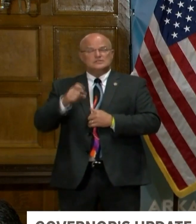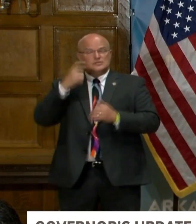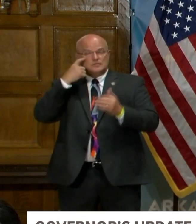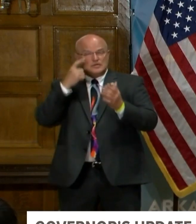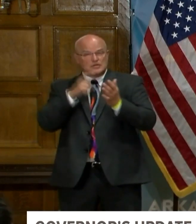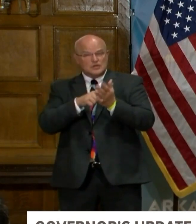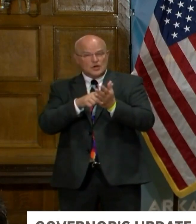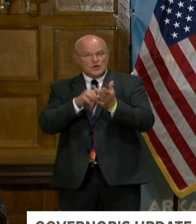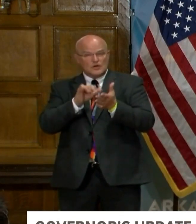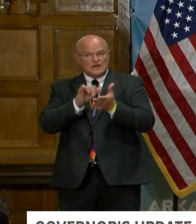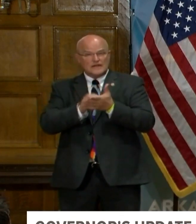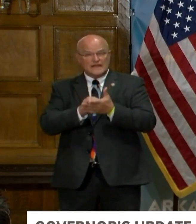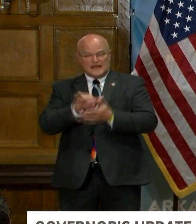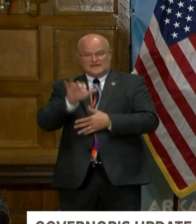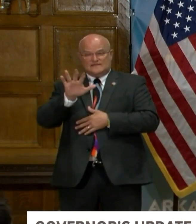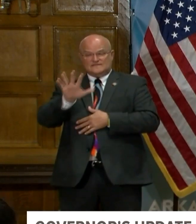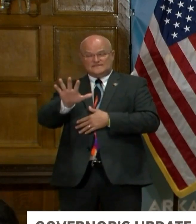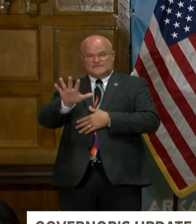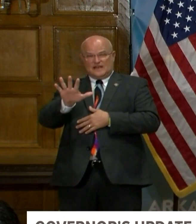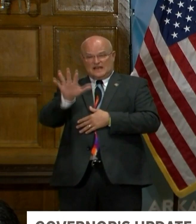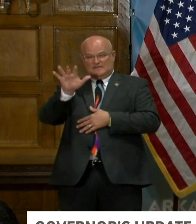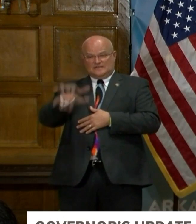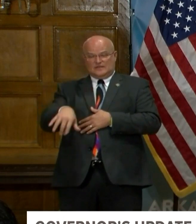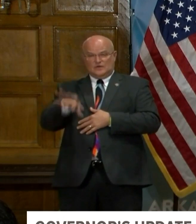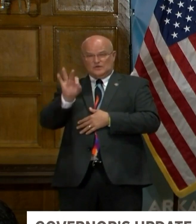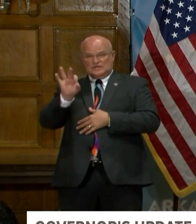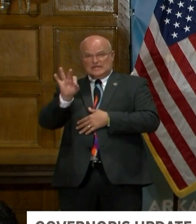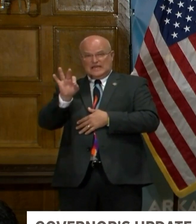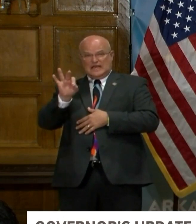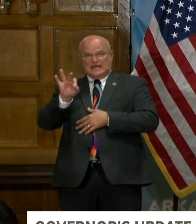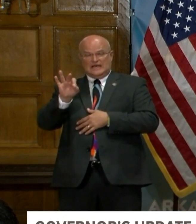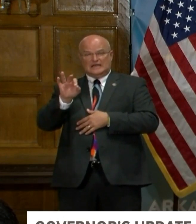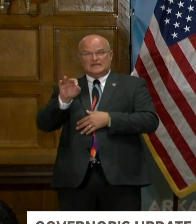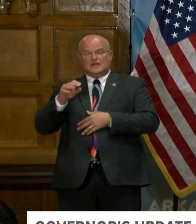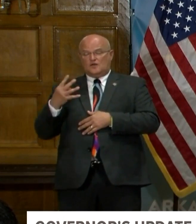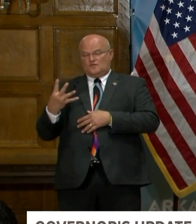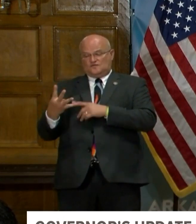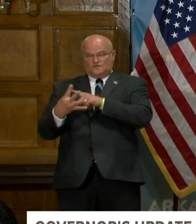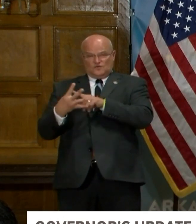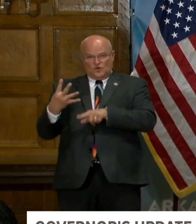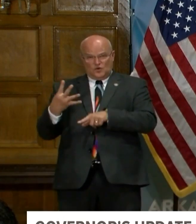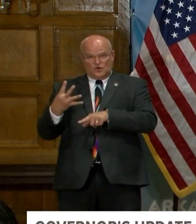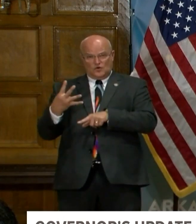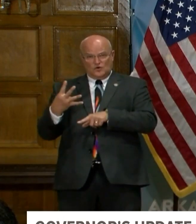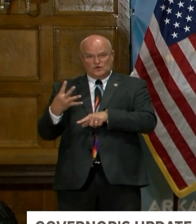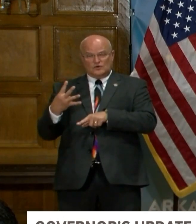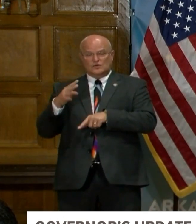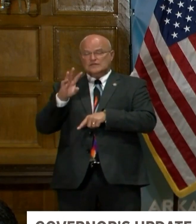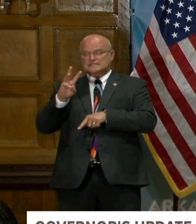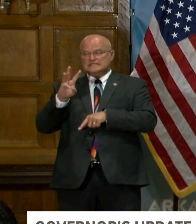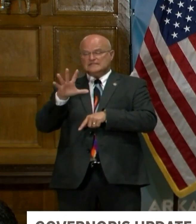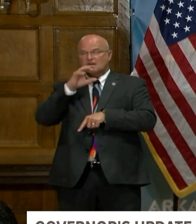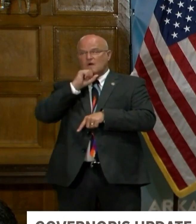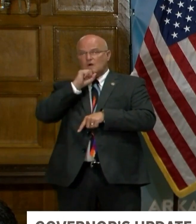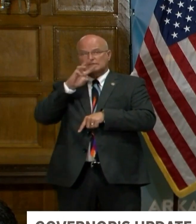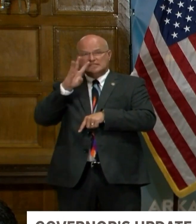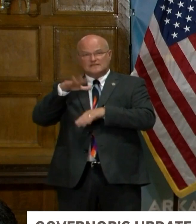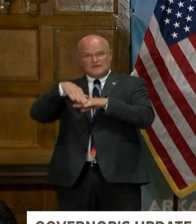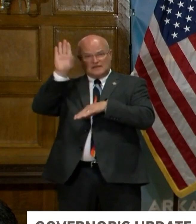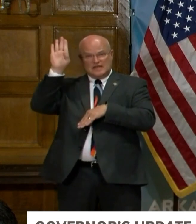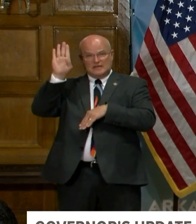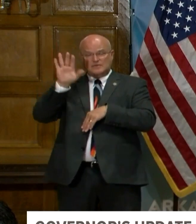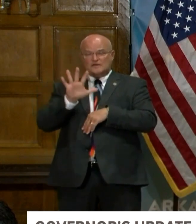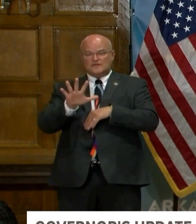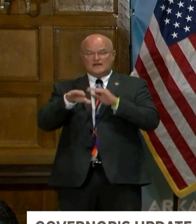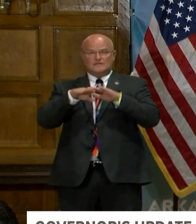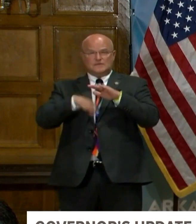noted that 5 of the 9, that 4 of them are over 65 and 5